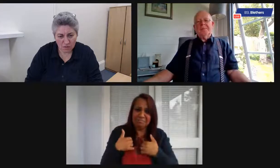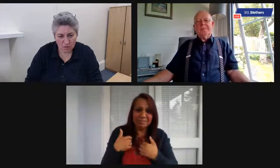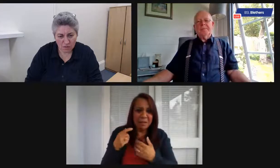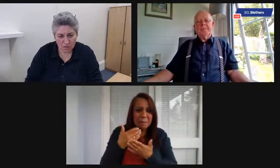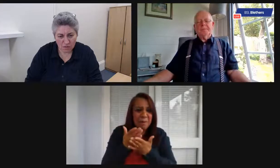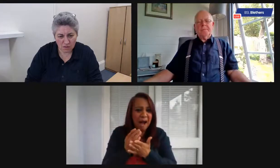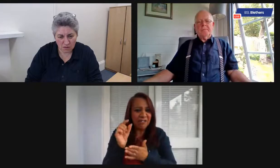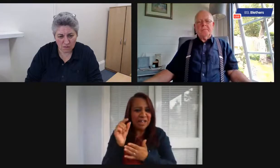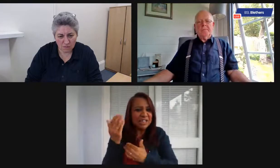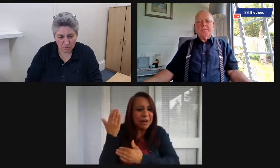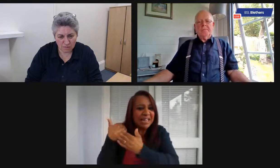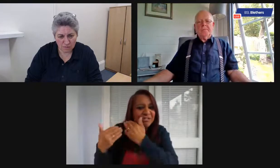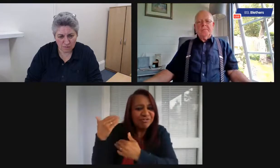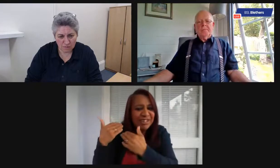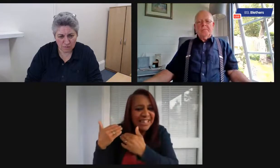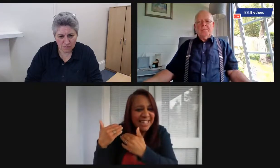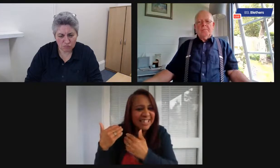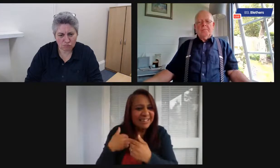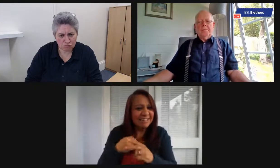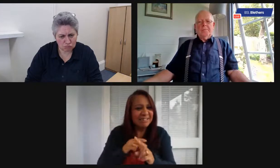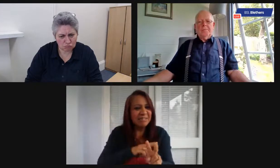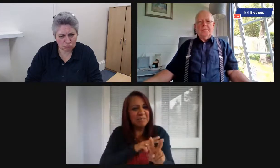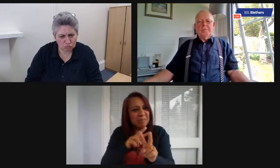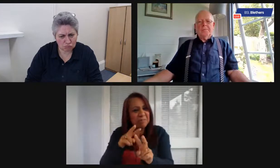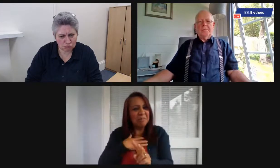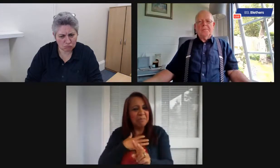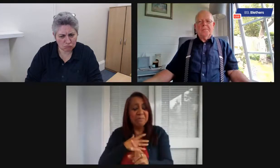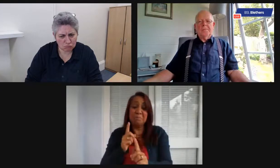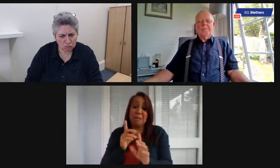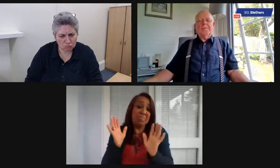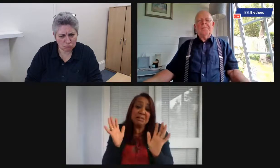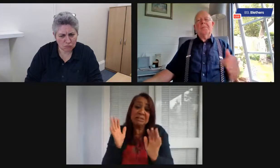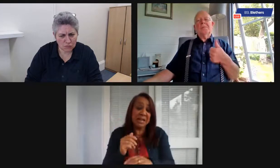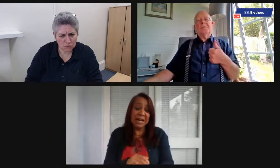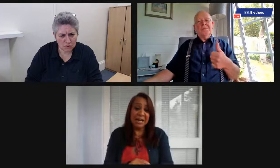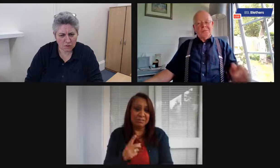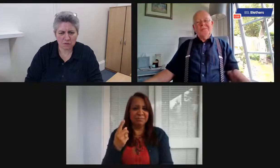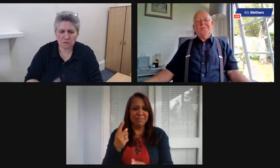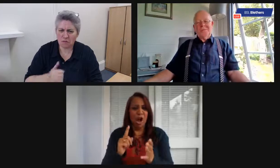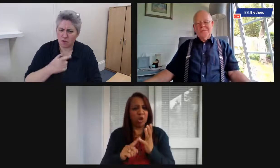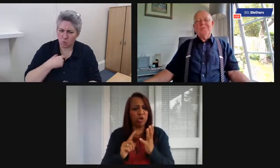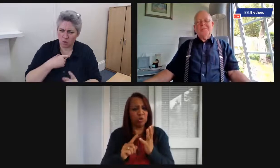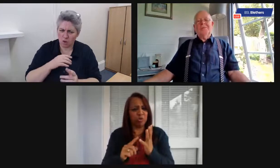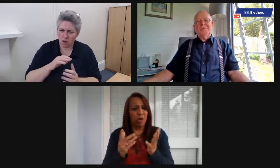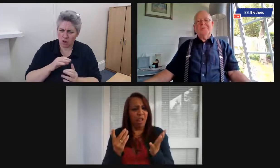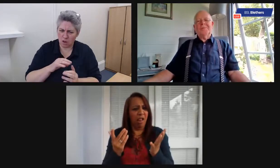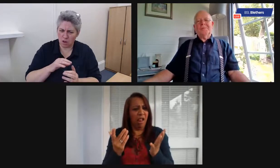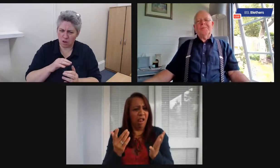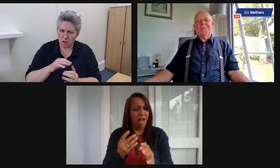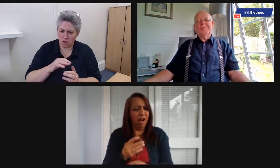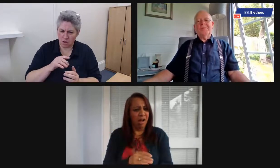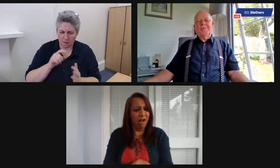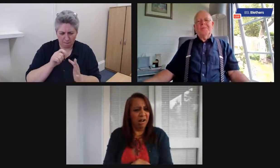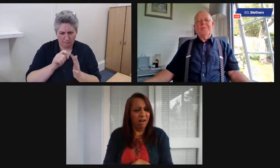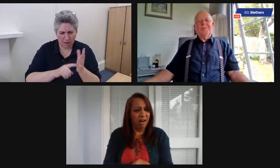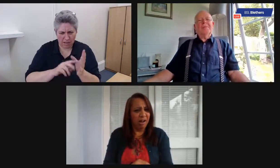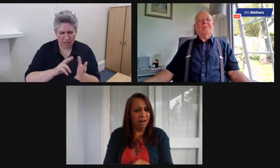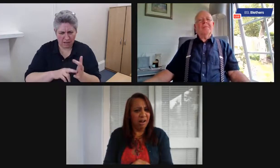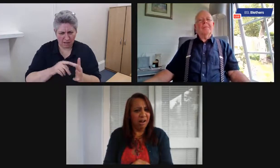My jaw hit the floor, and I just thought, oh my goodness, there's me walking through a park and there's a tree like